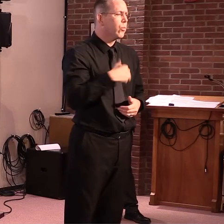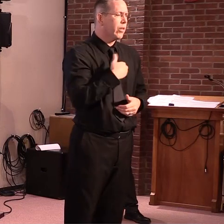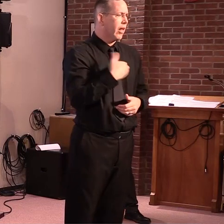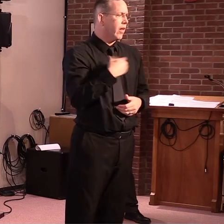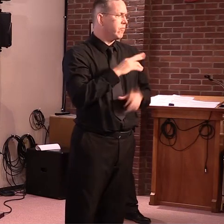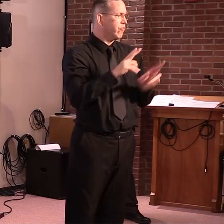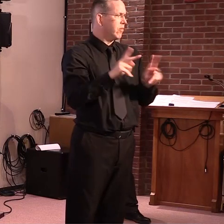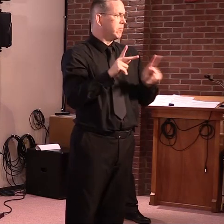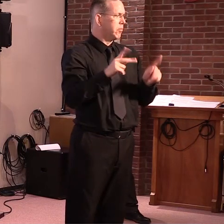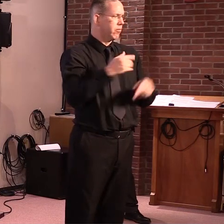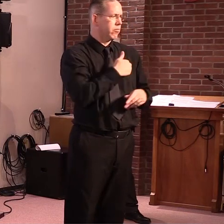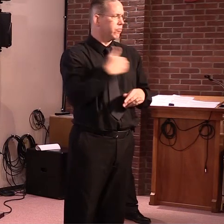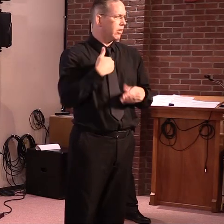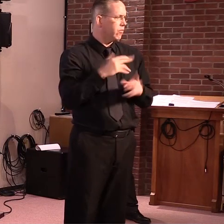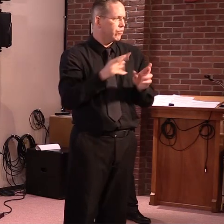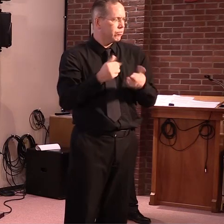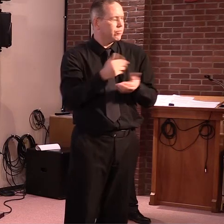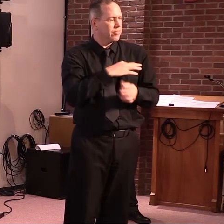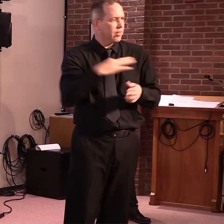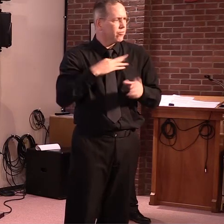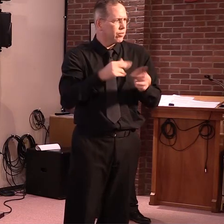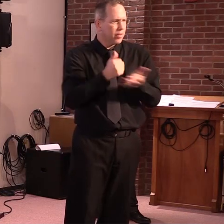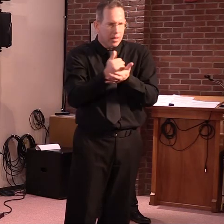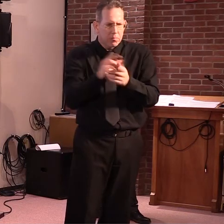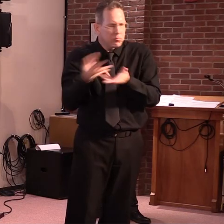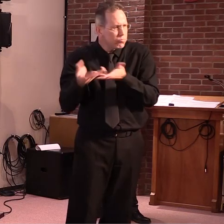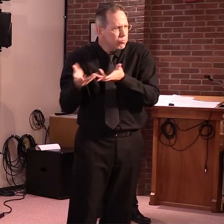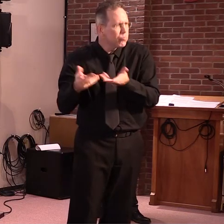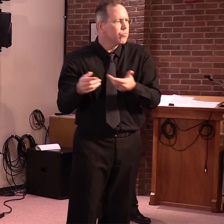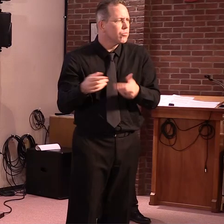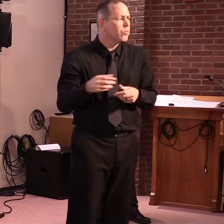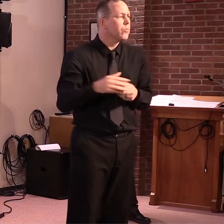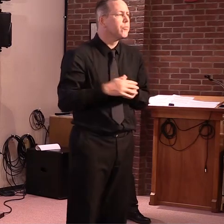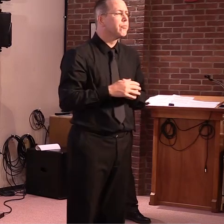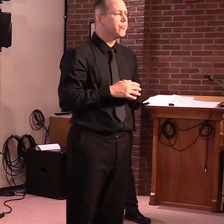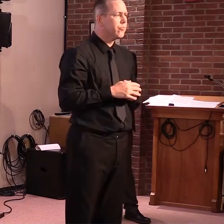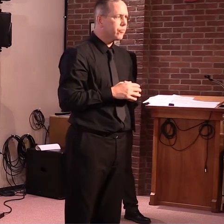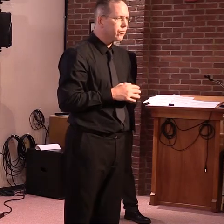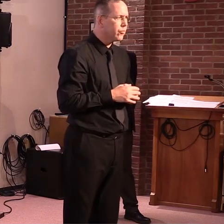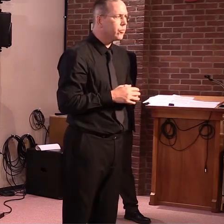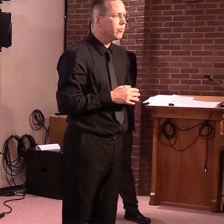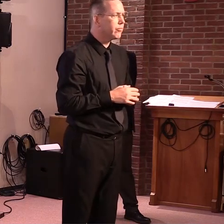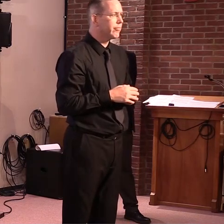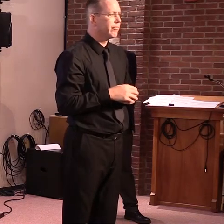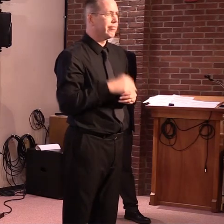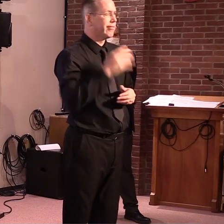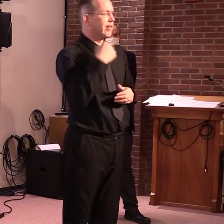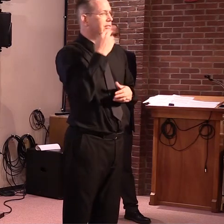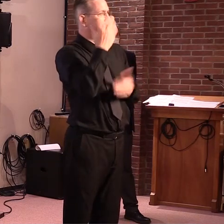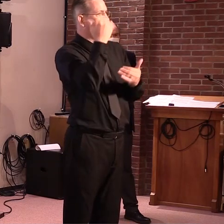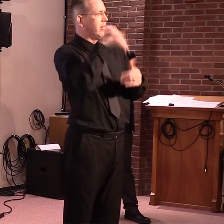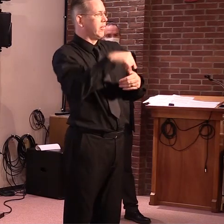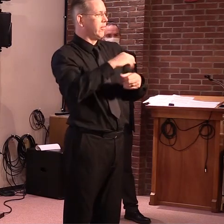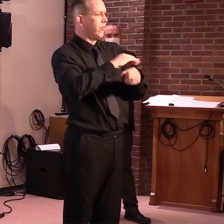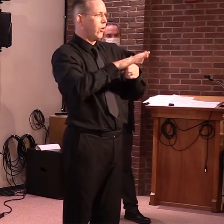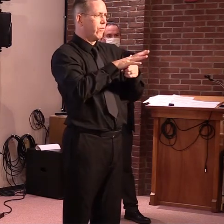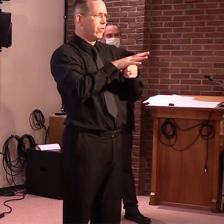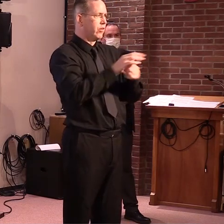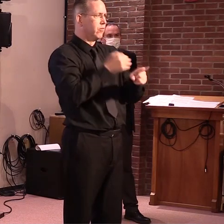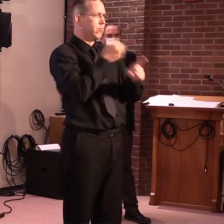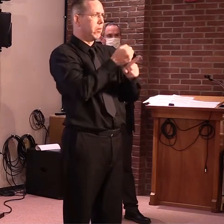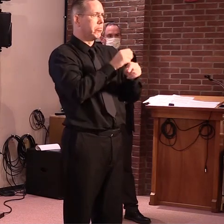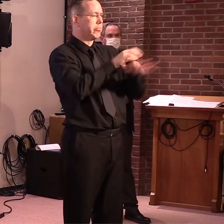we had to find ways now to move people out with this program. And also, we're